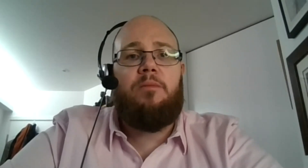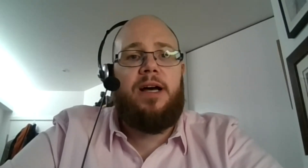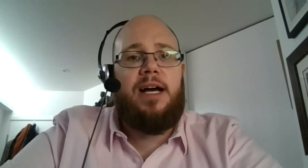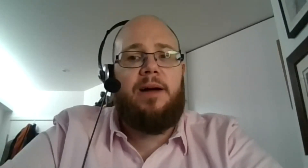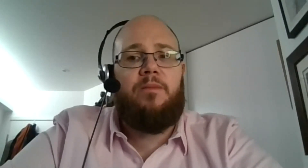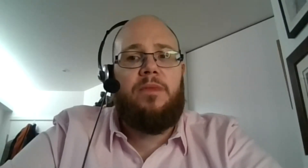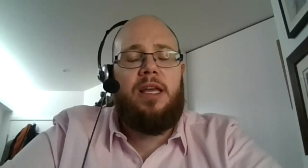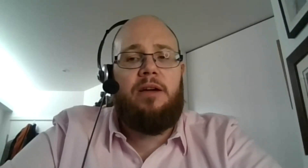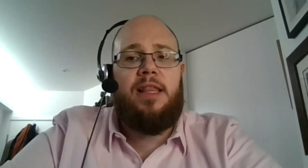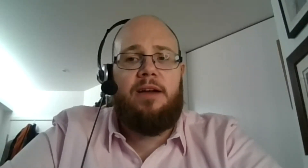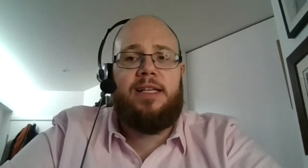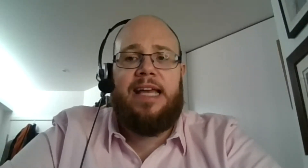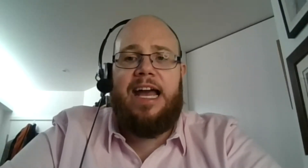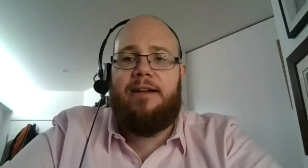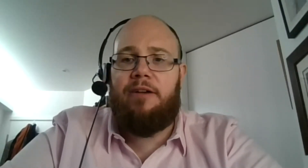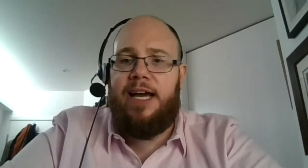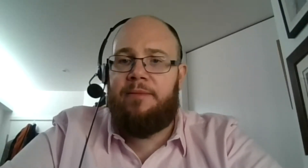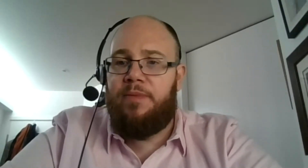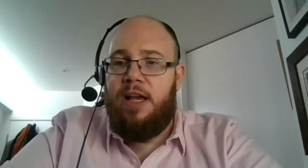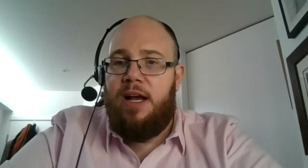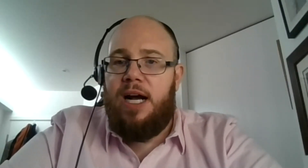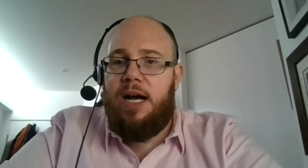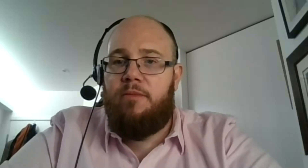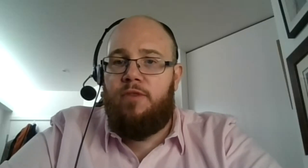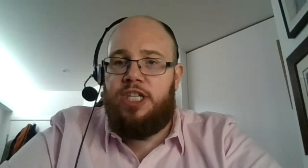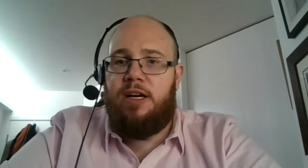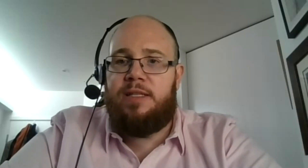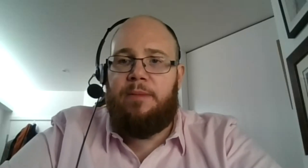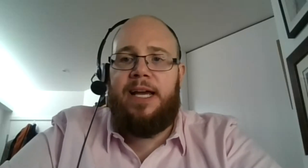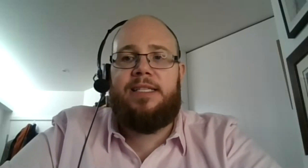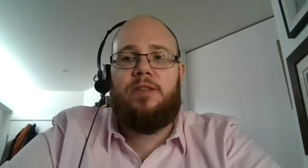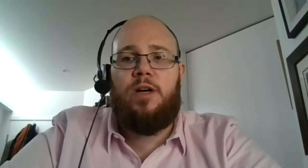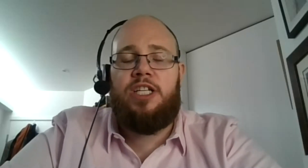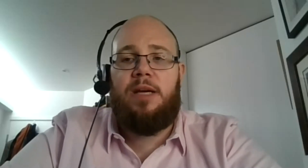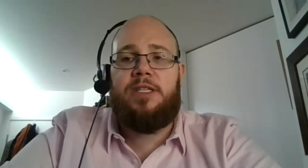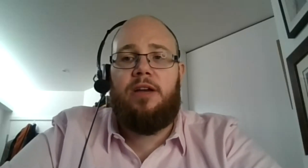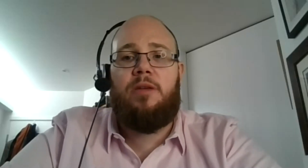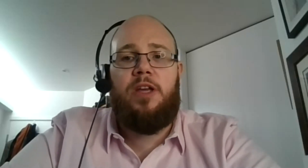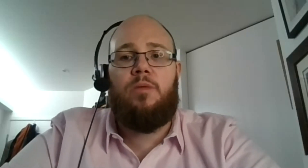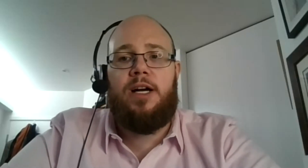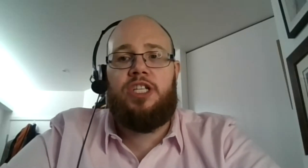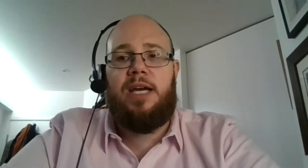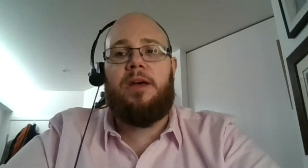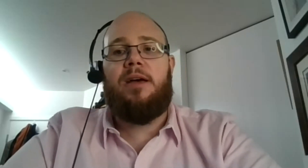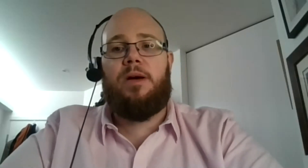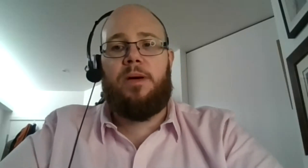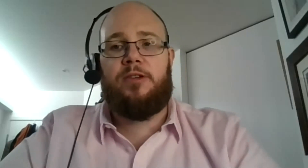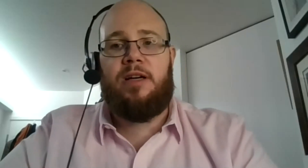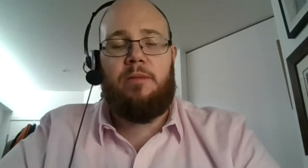but you know, there is care out there. Richard asked about places of worship. So communal worship, but bubbles can't